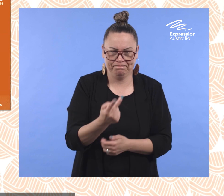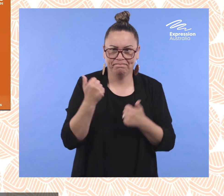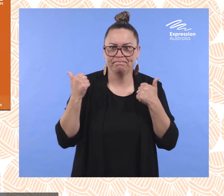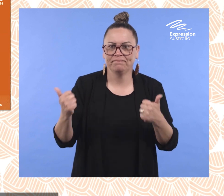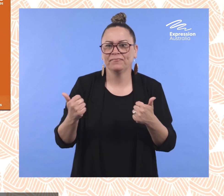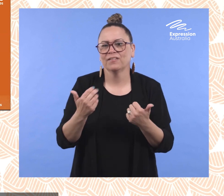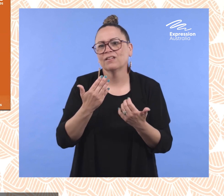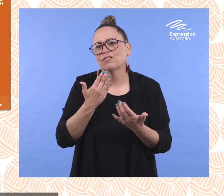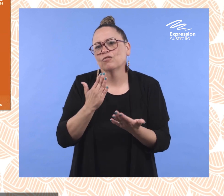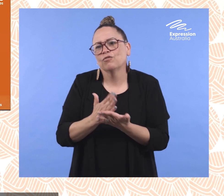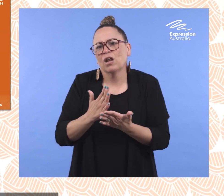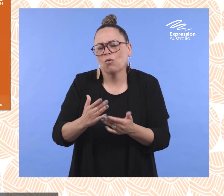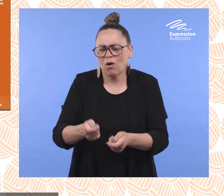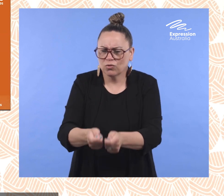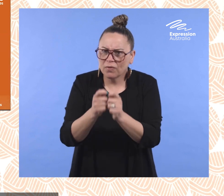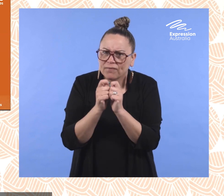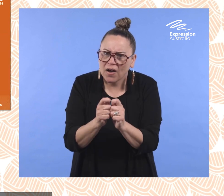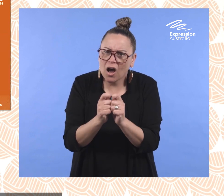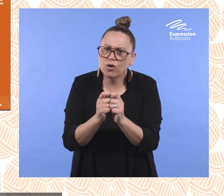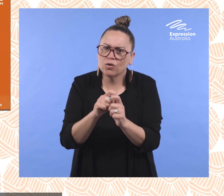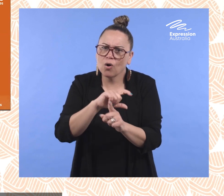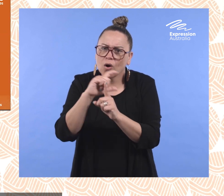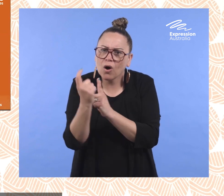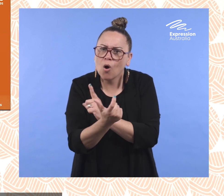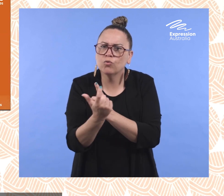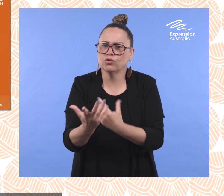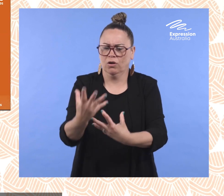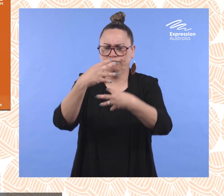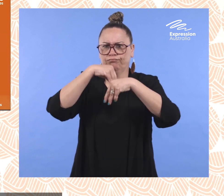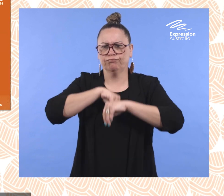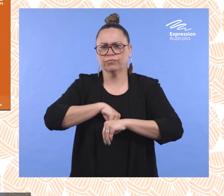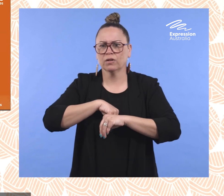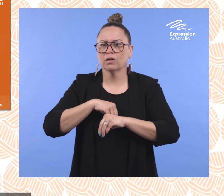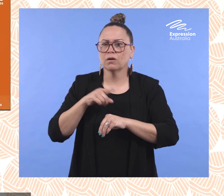Beautiful insight into such a rich culture. Aunty Munya's book, Journey into